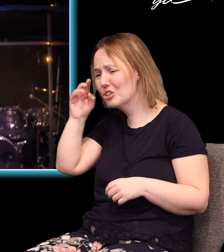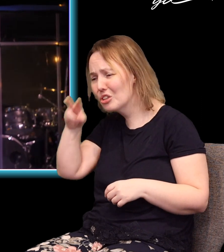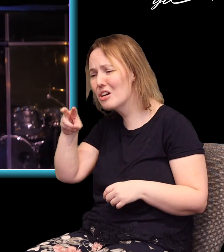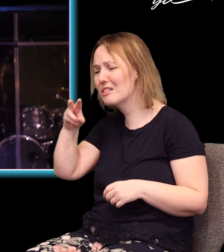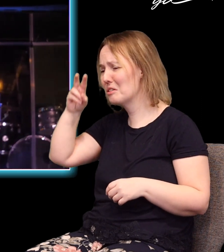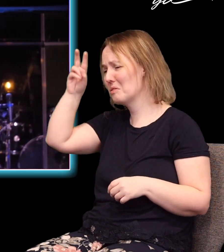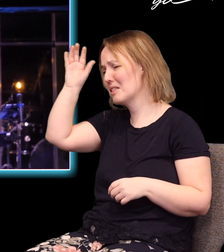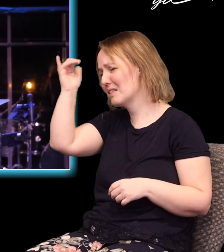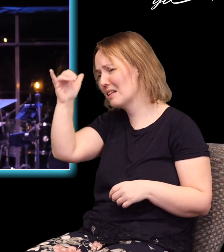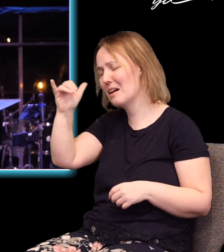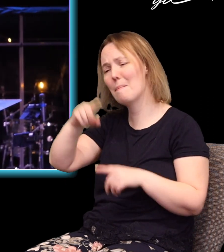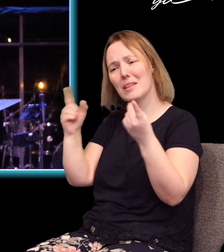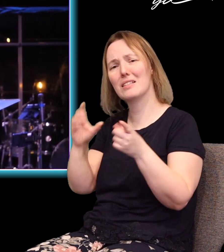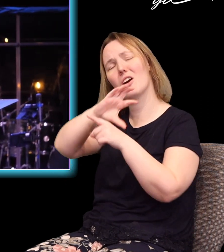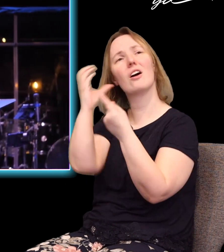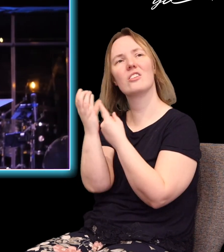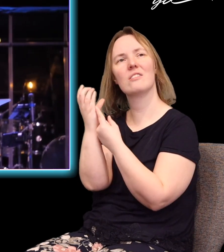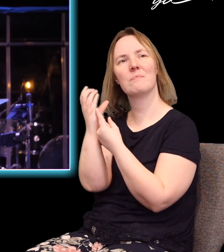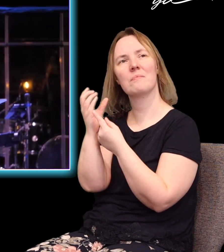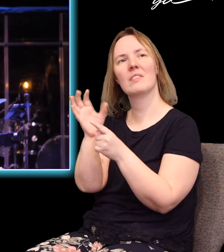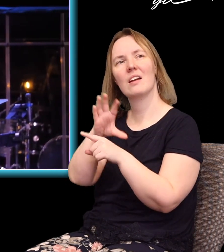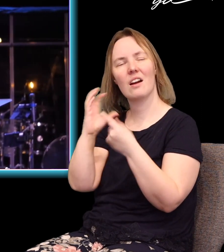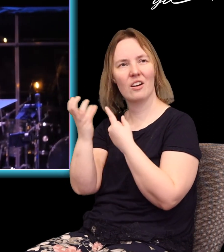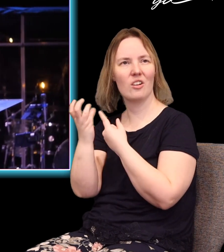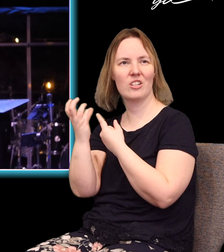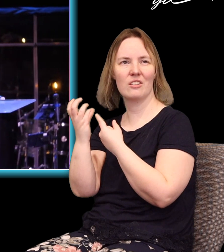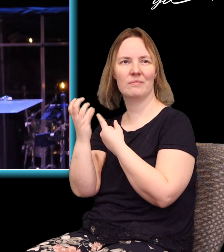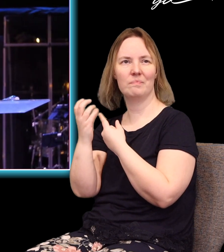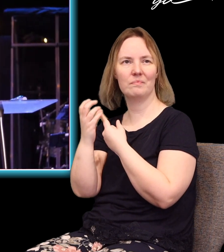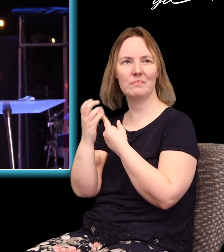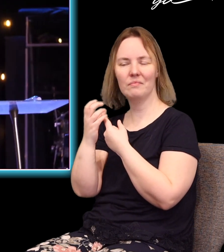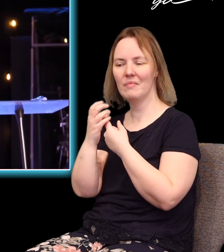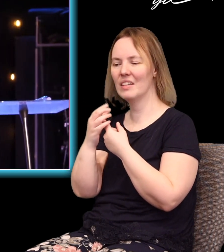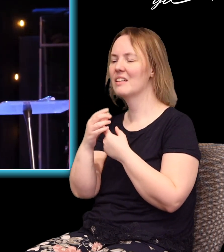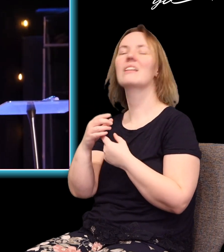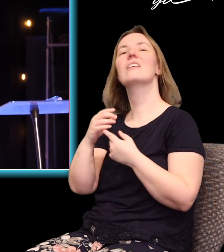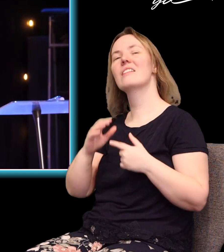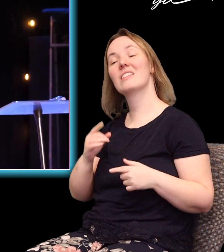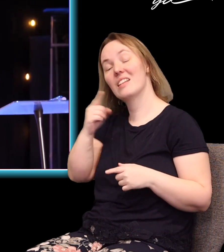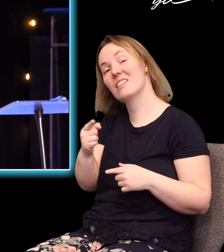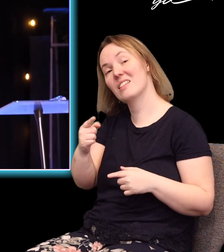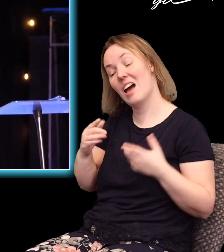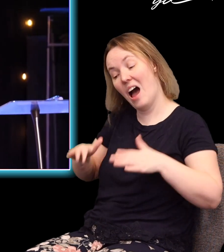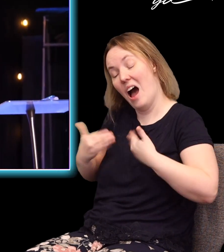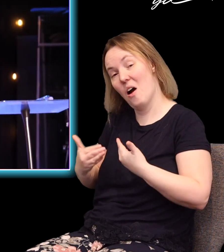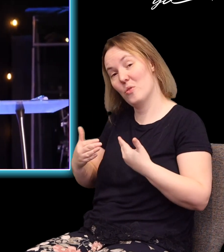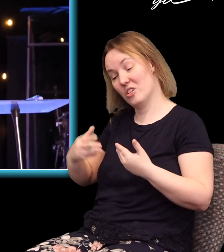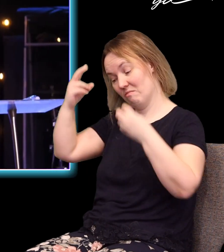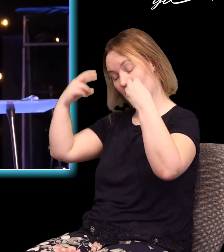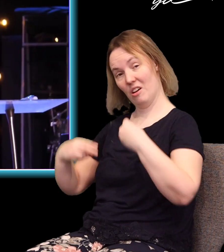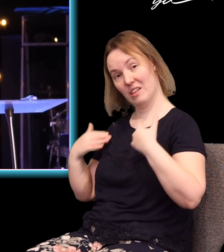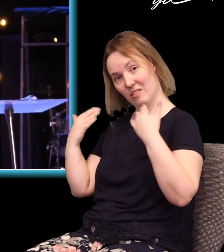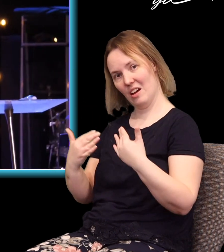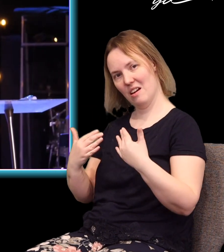ridiculous. But you see, that's our culture. And our culture doesn't only tell us how we should look on the outside. Our culture tells us what we